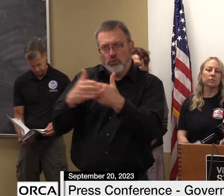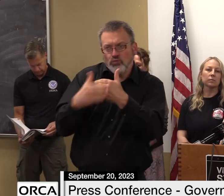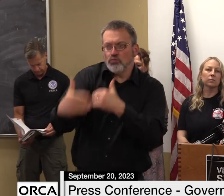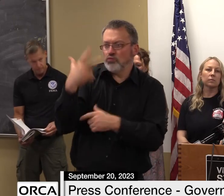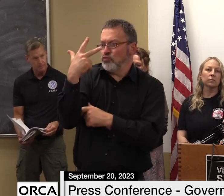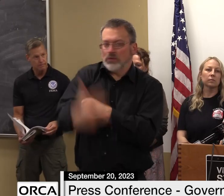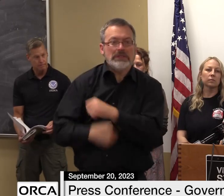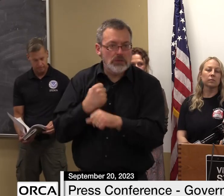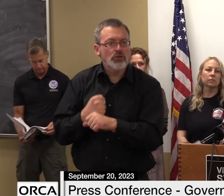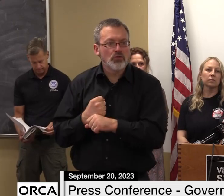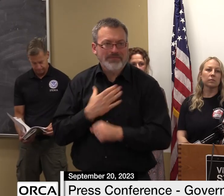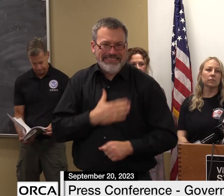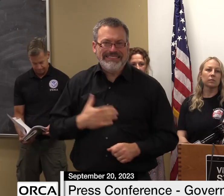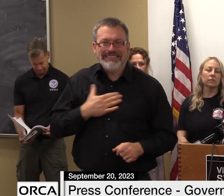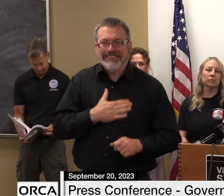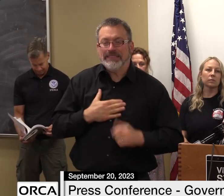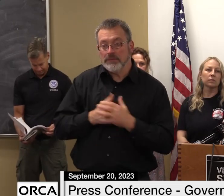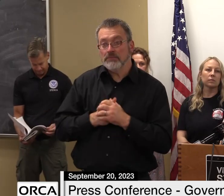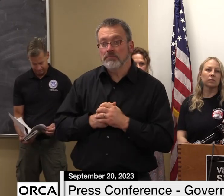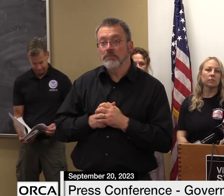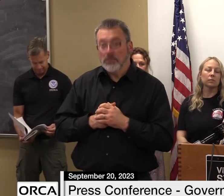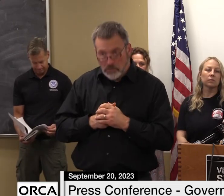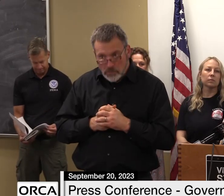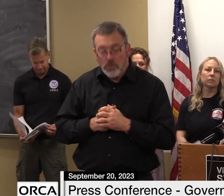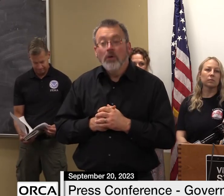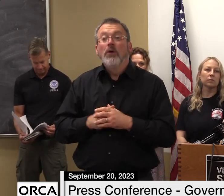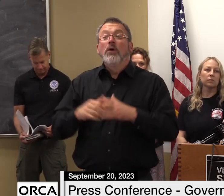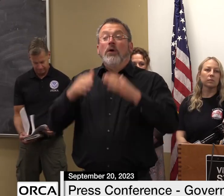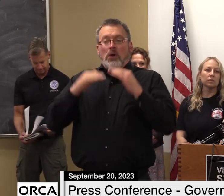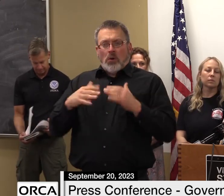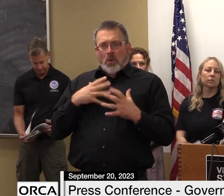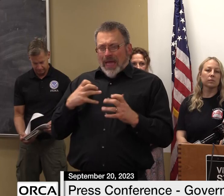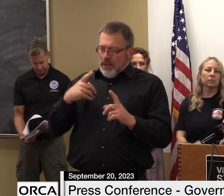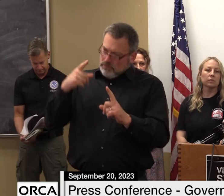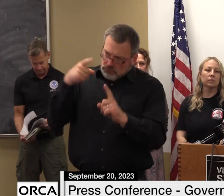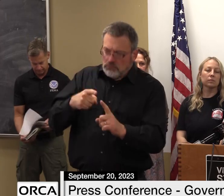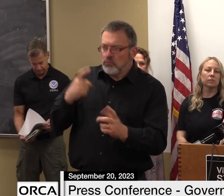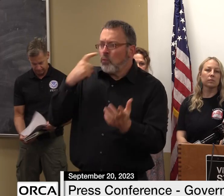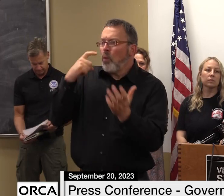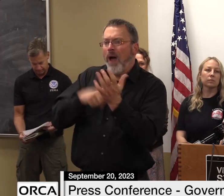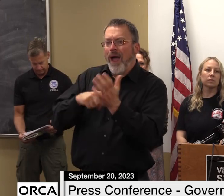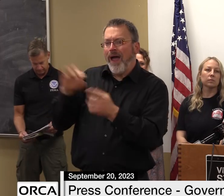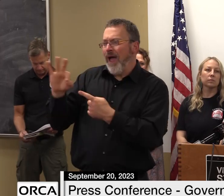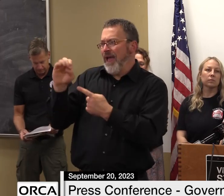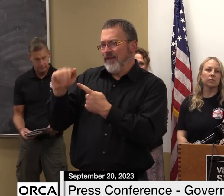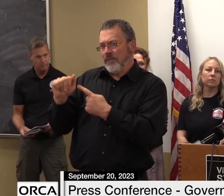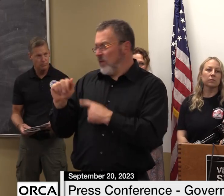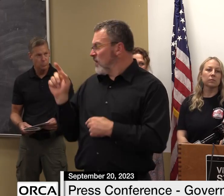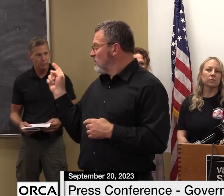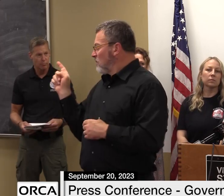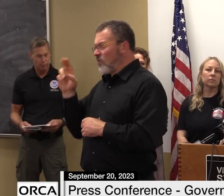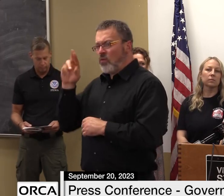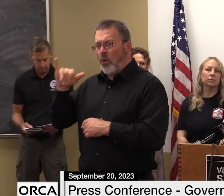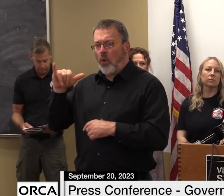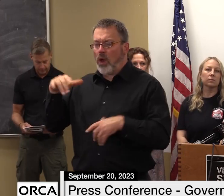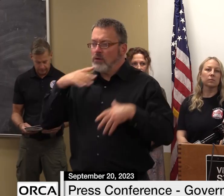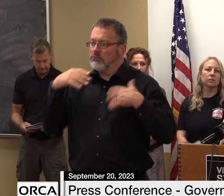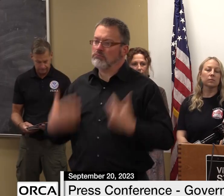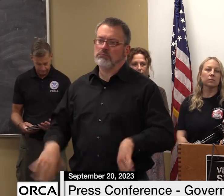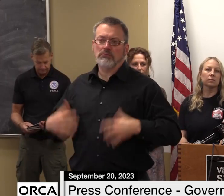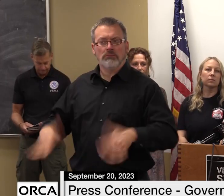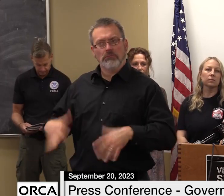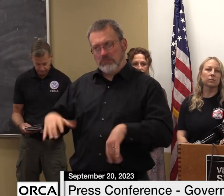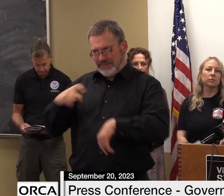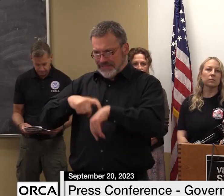I would also like to thank FEMA and General Roy for the extension of the individual assistance period and remind people we are still